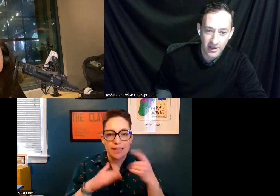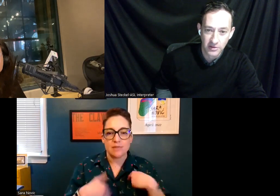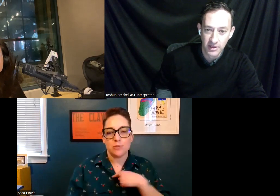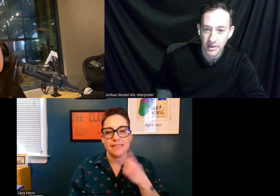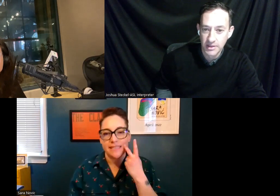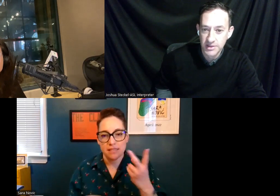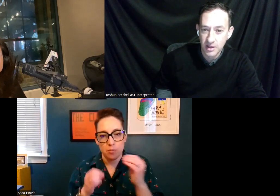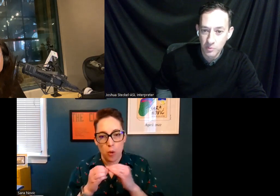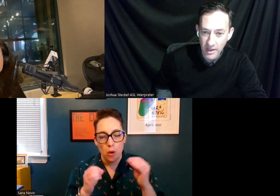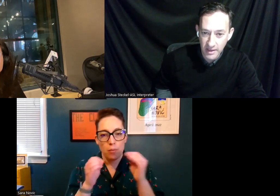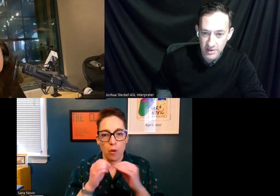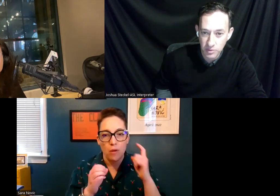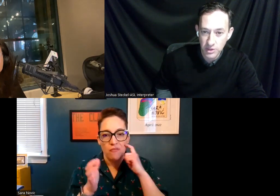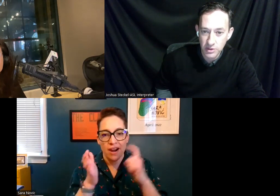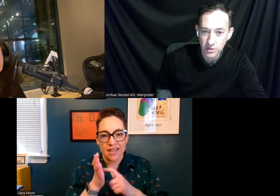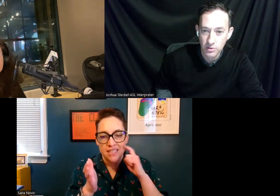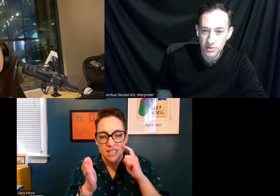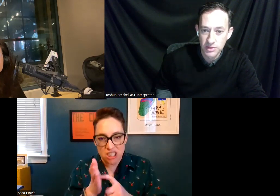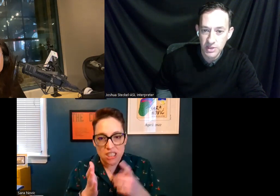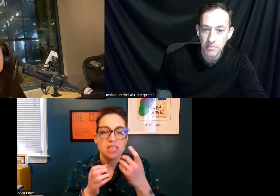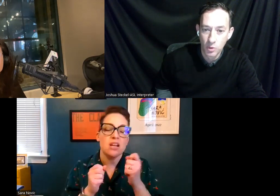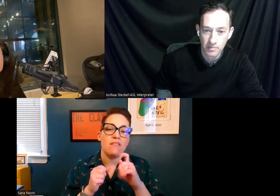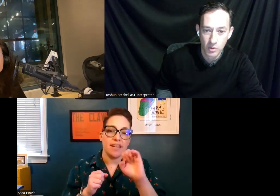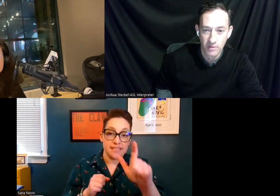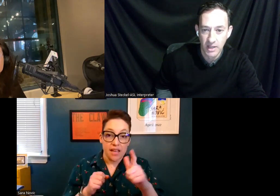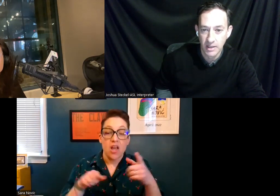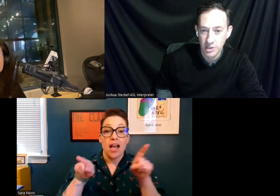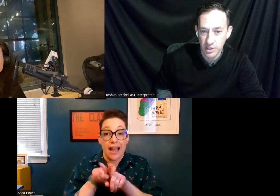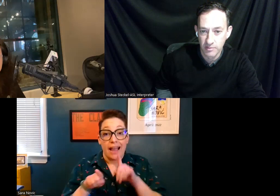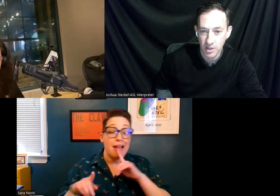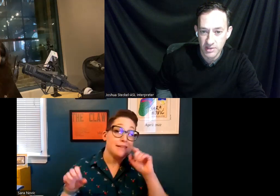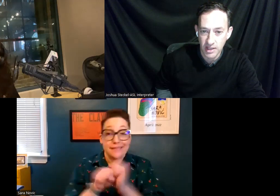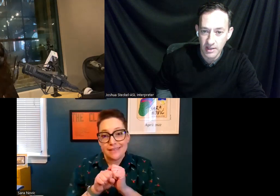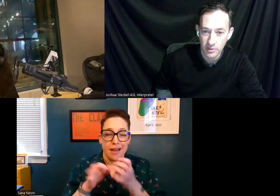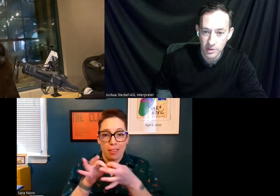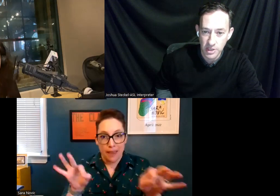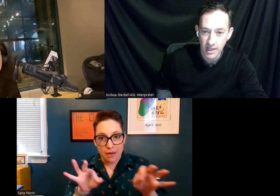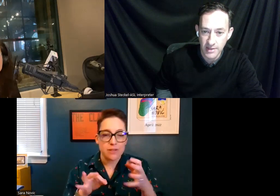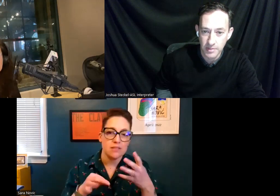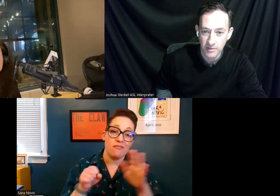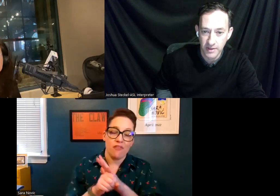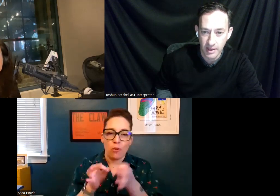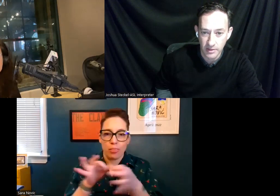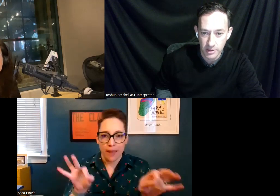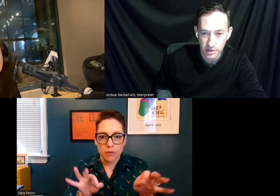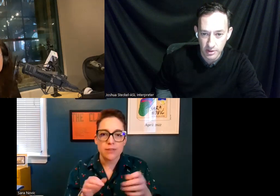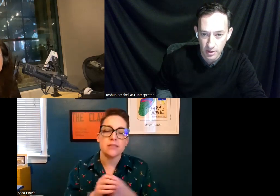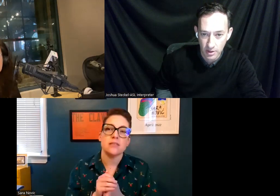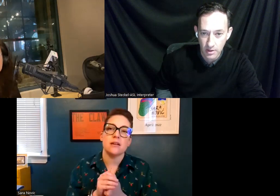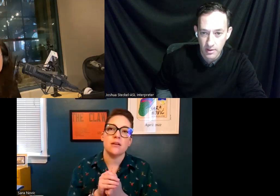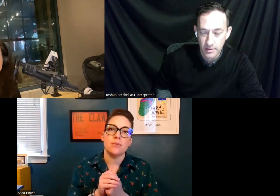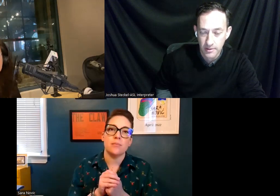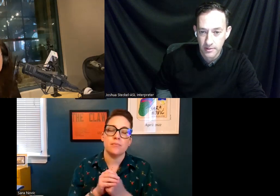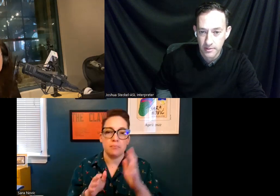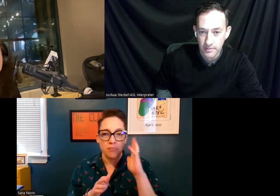I agree. In some ways, we do see more and more recognition of American Sign Language as a bona fide language.